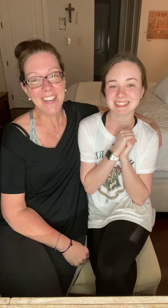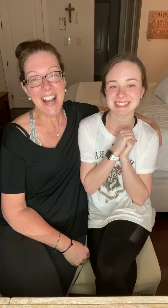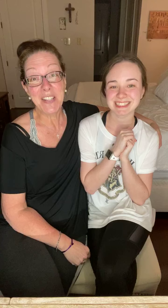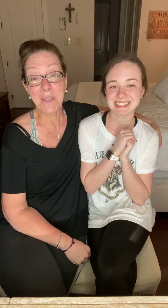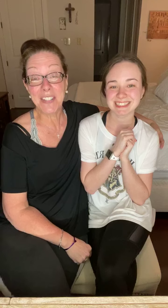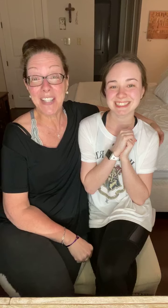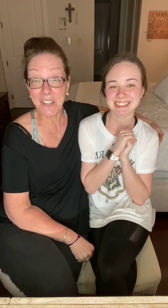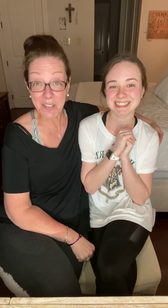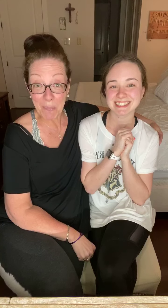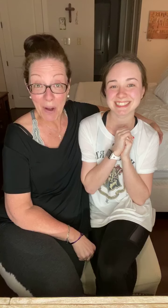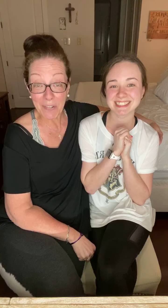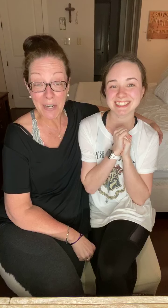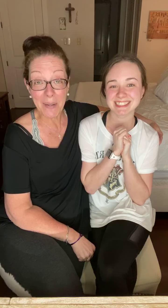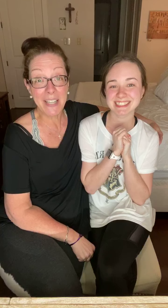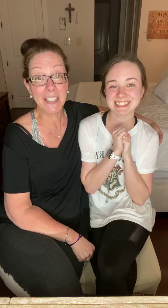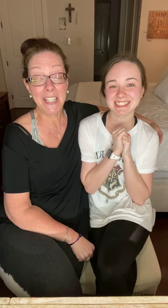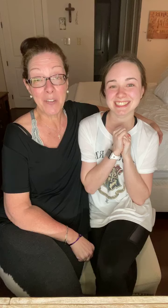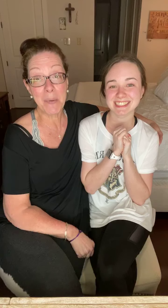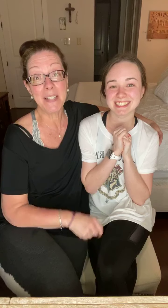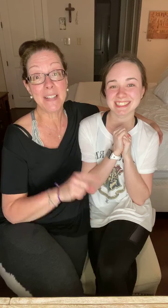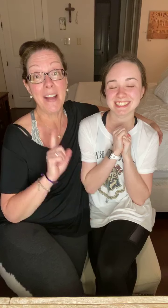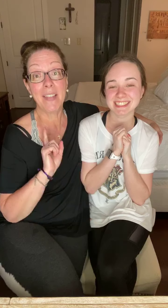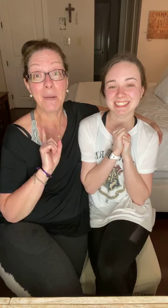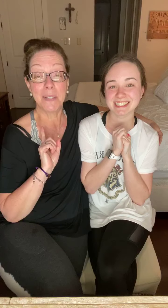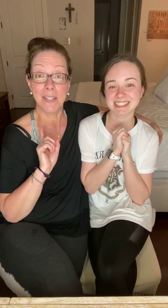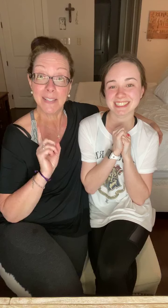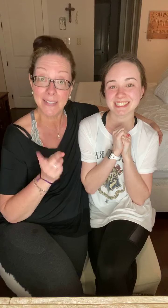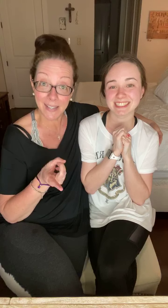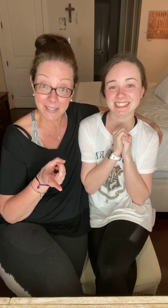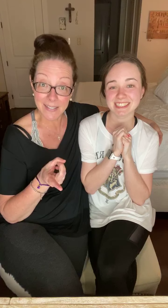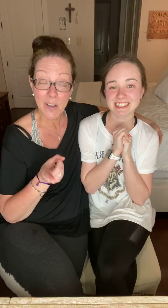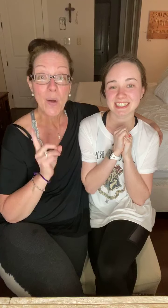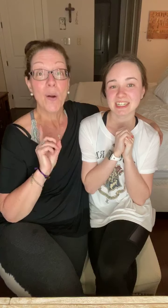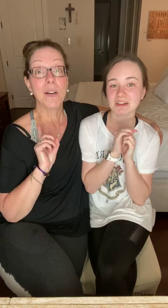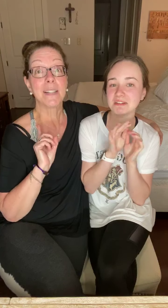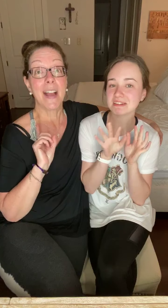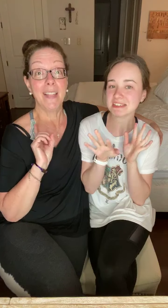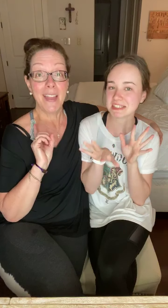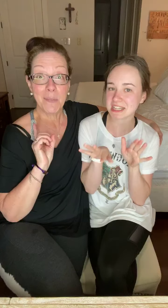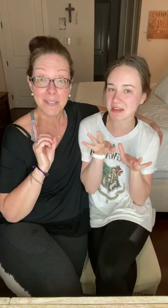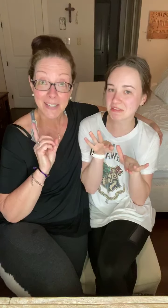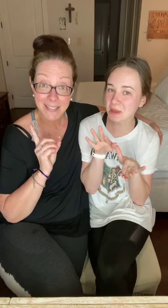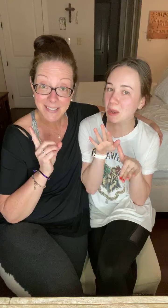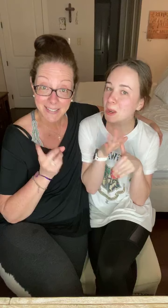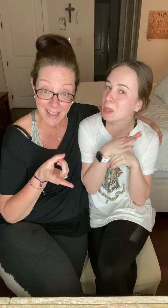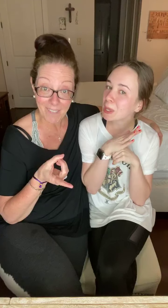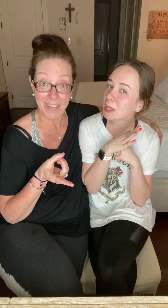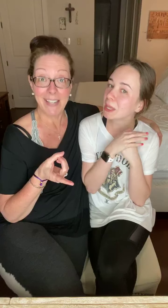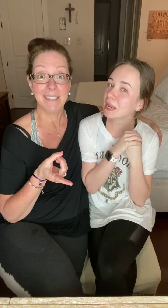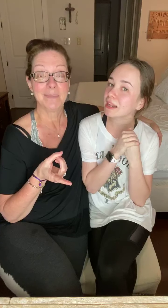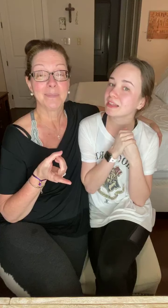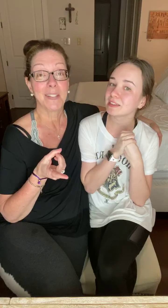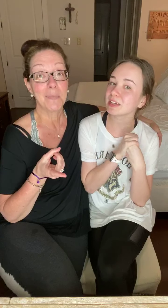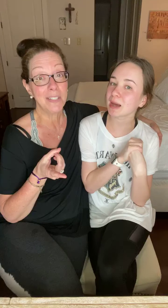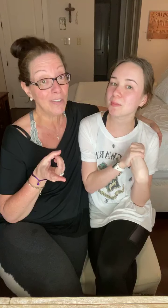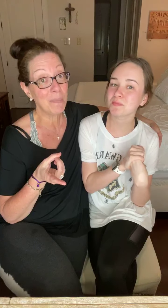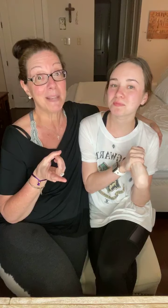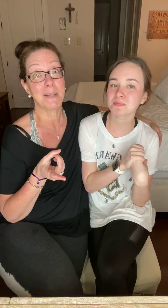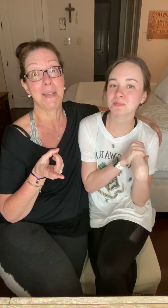you guys. We'll see you tomorrow. And it'll either be sign language at 6 or sign language at 7. We do the best we